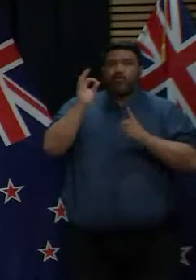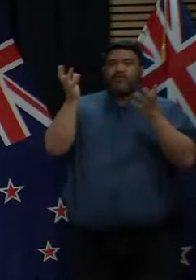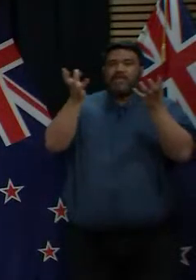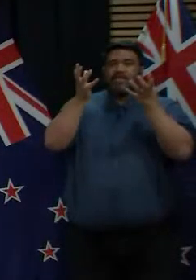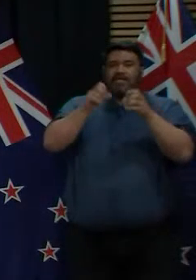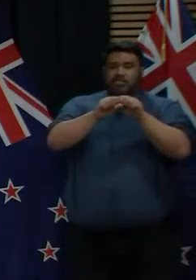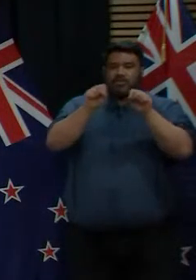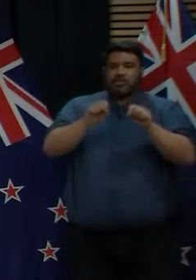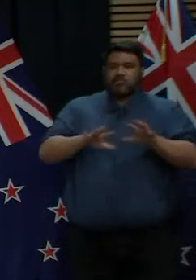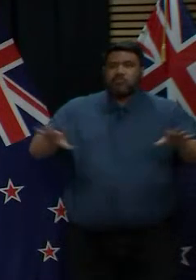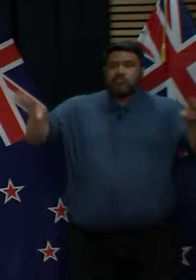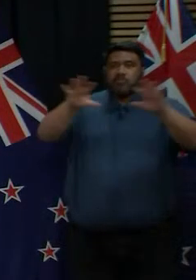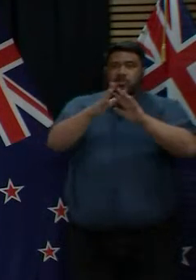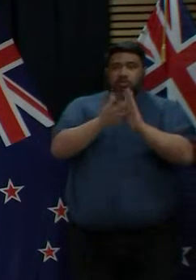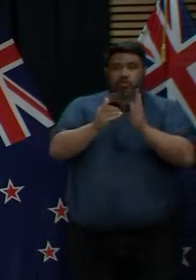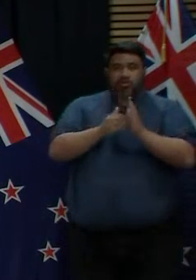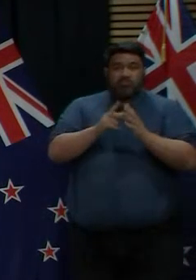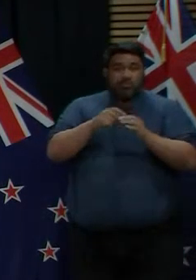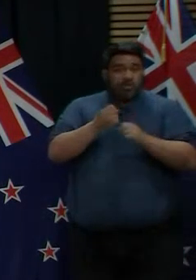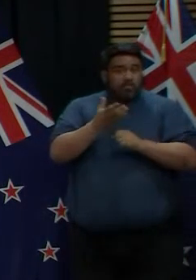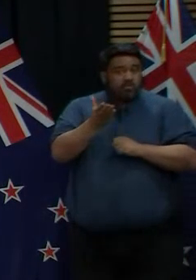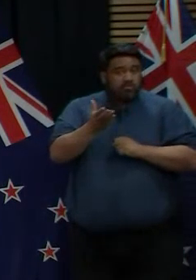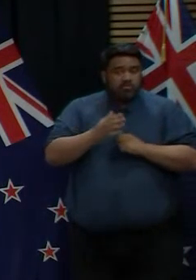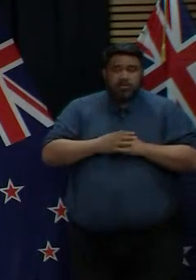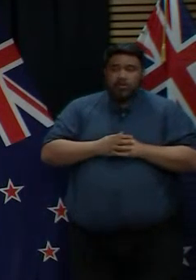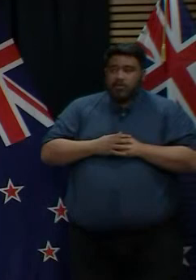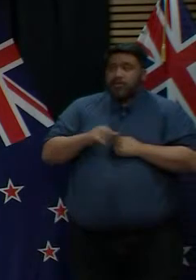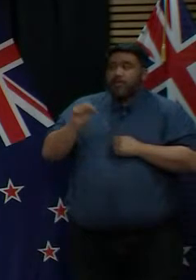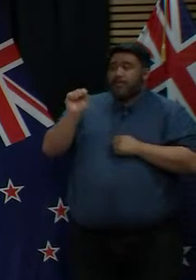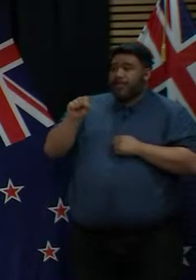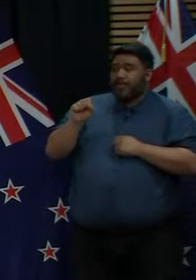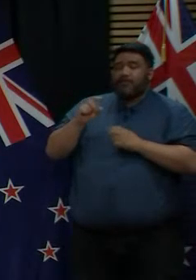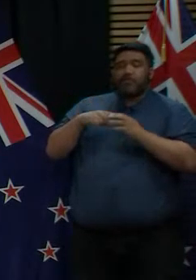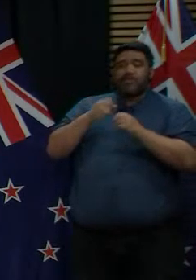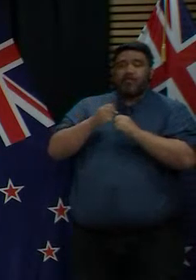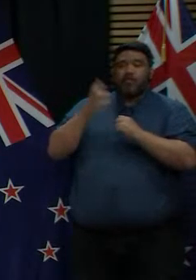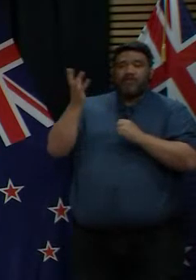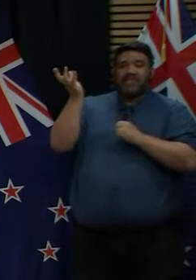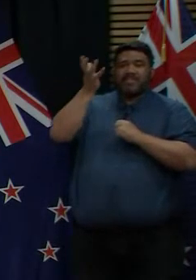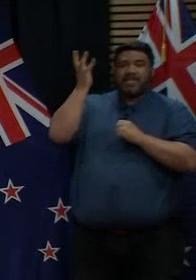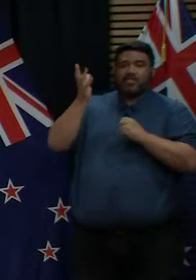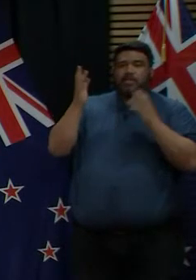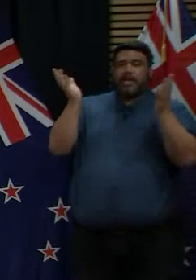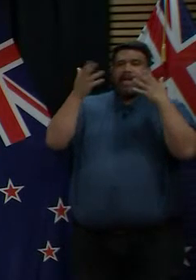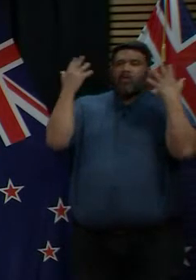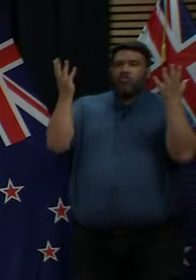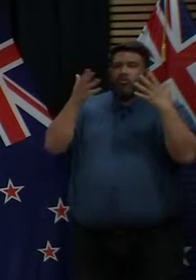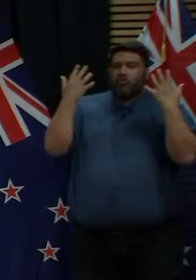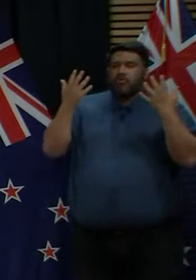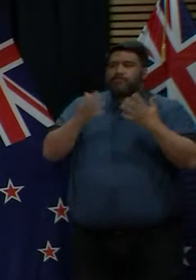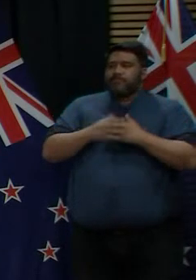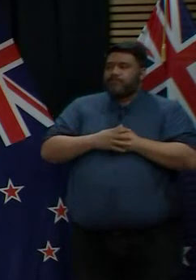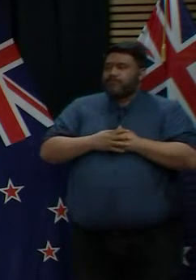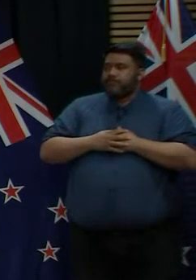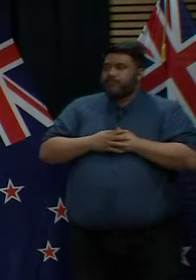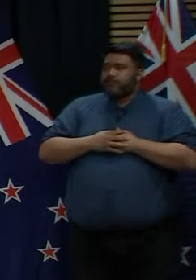that post? So on ventilation, yes, we are looking at, what actually